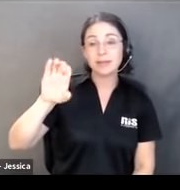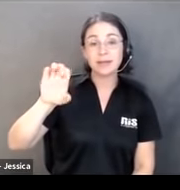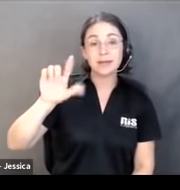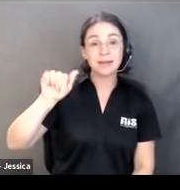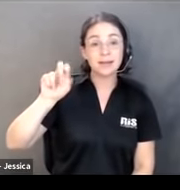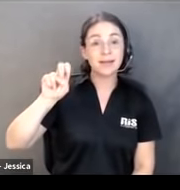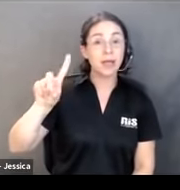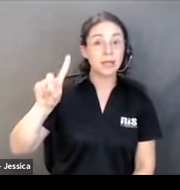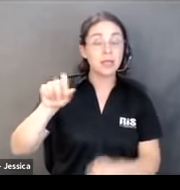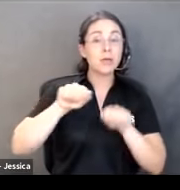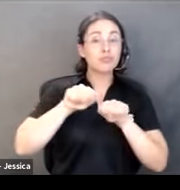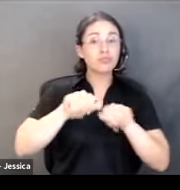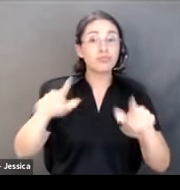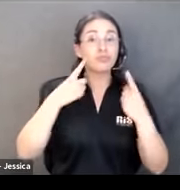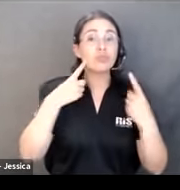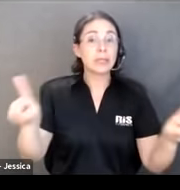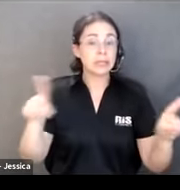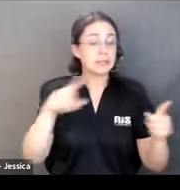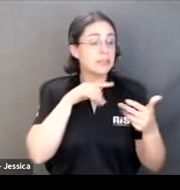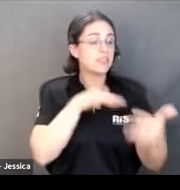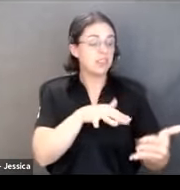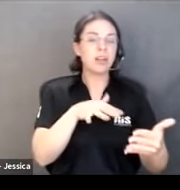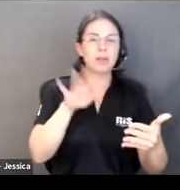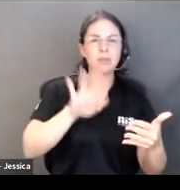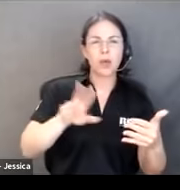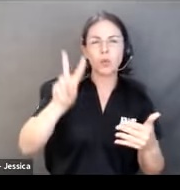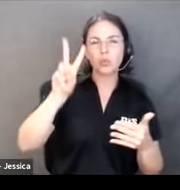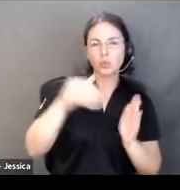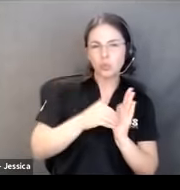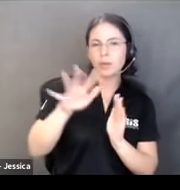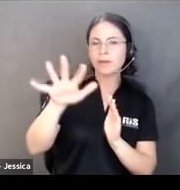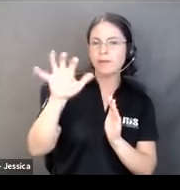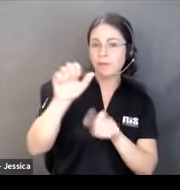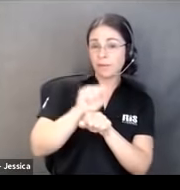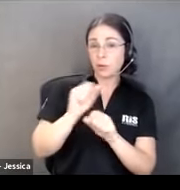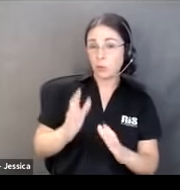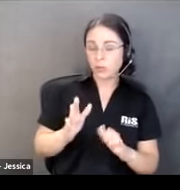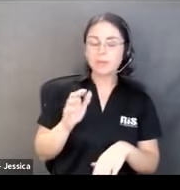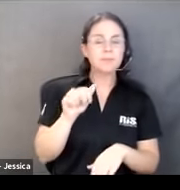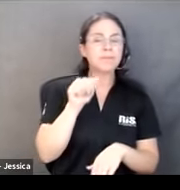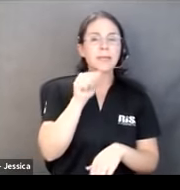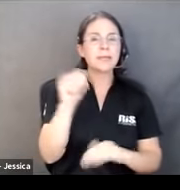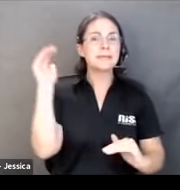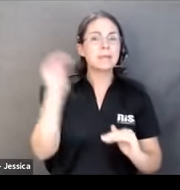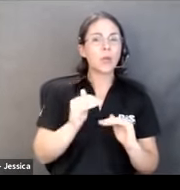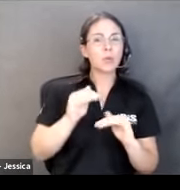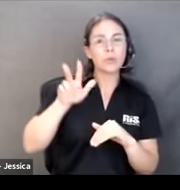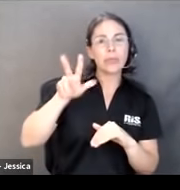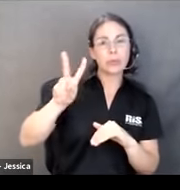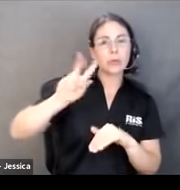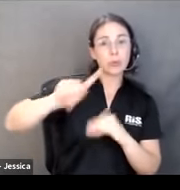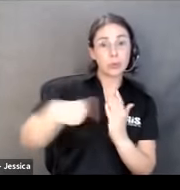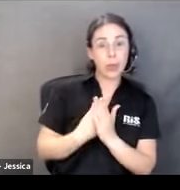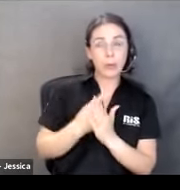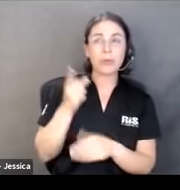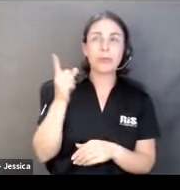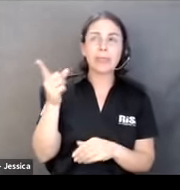study on about 2,000 workers, 2,500 workers. They didn't reduce the work week to 32 hours. They reduced it